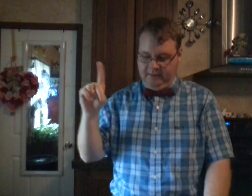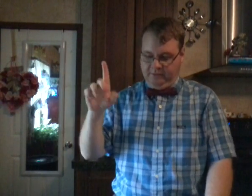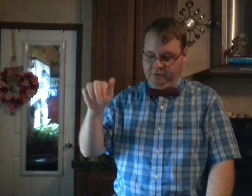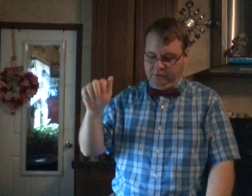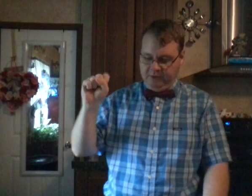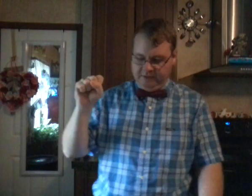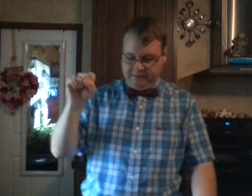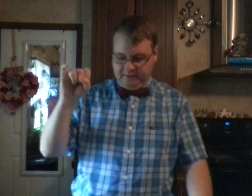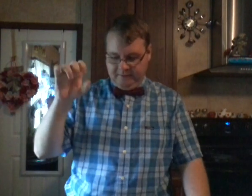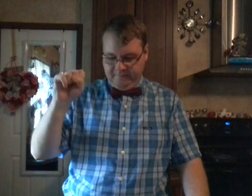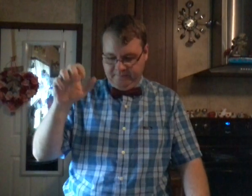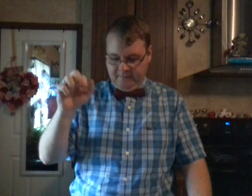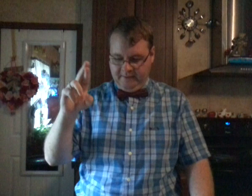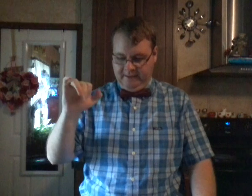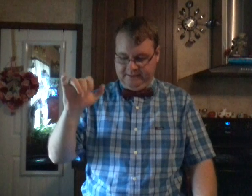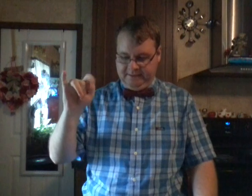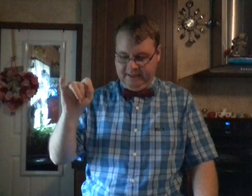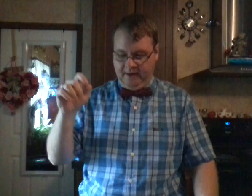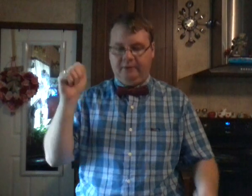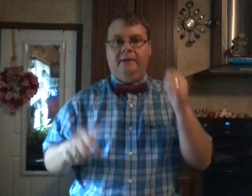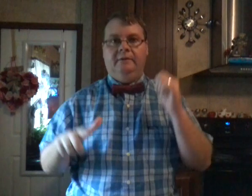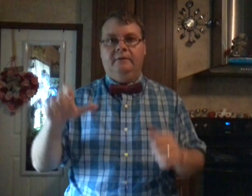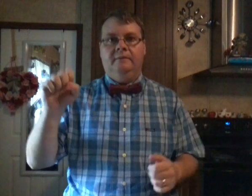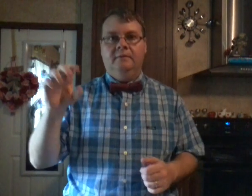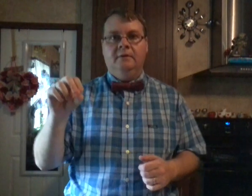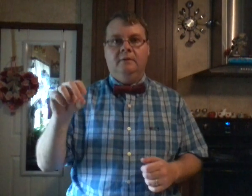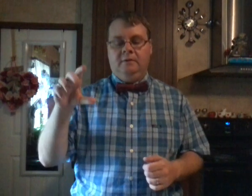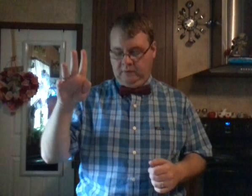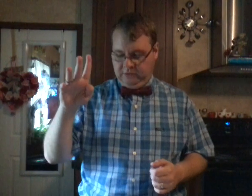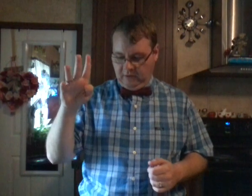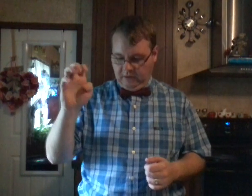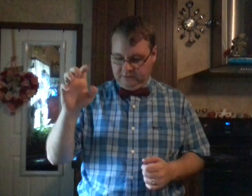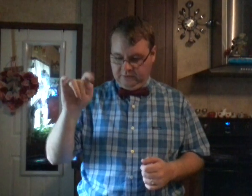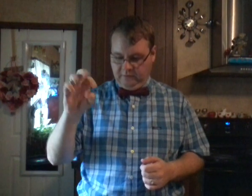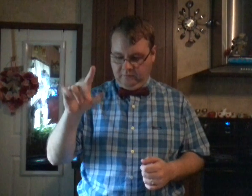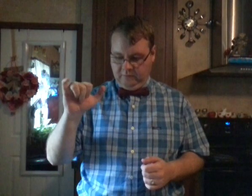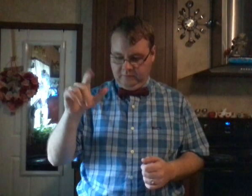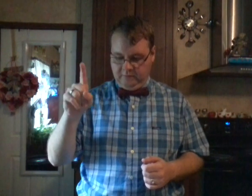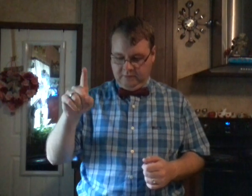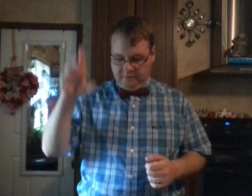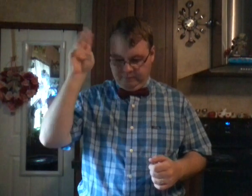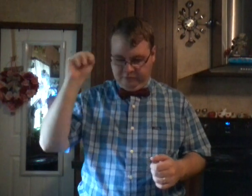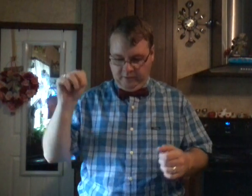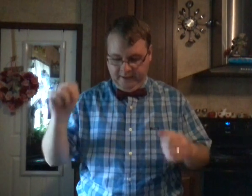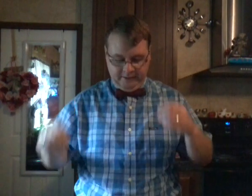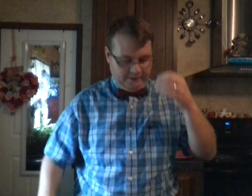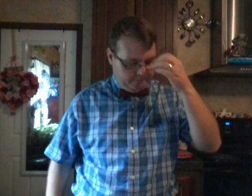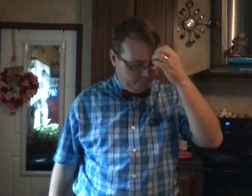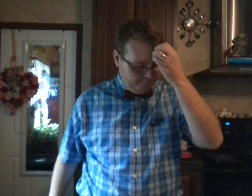Judas Iscariot which also betrayed him.